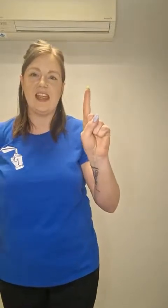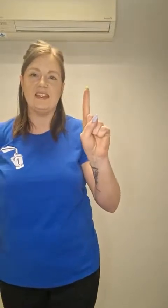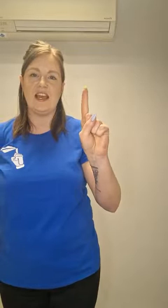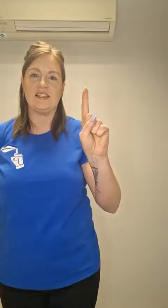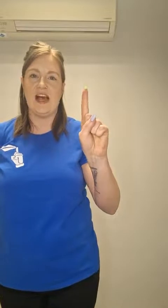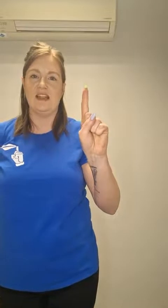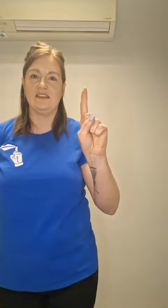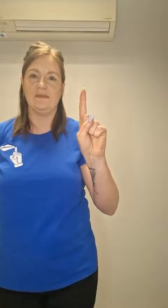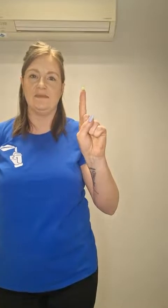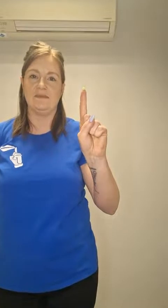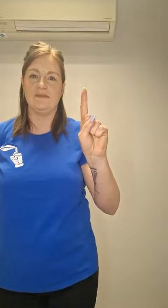index hand.